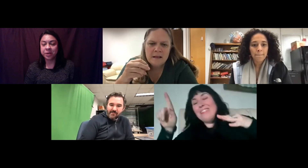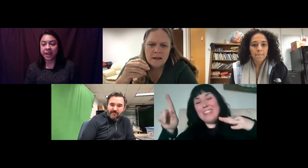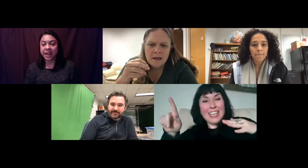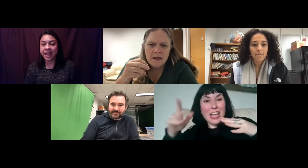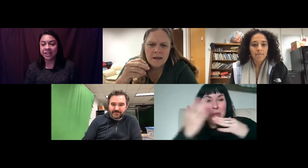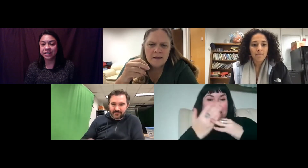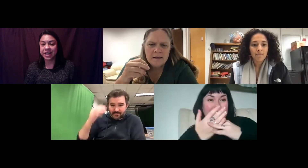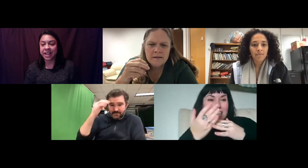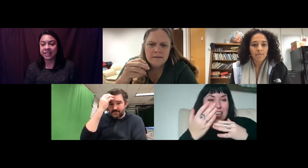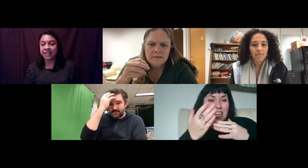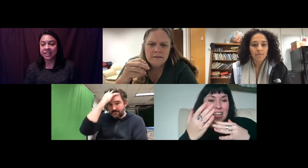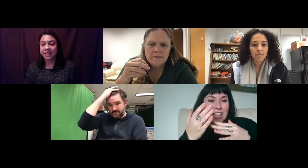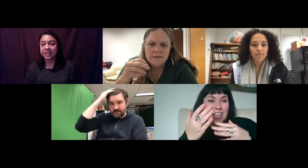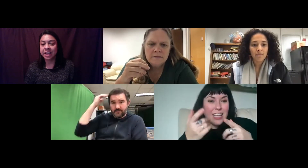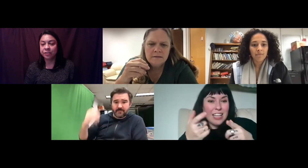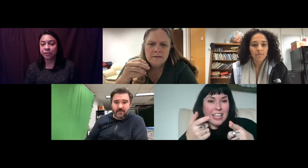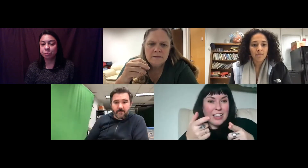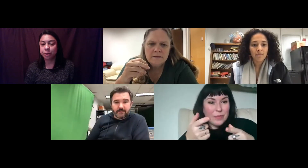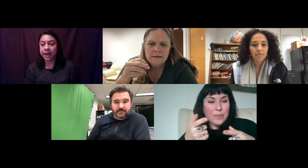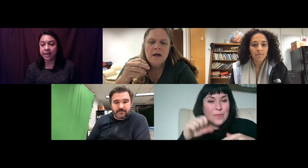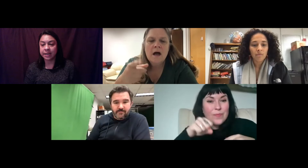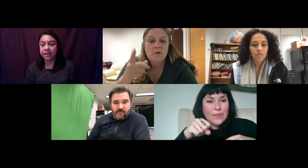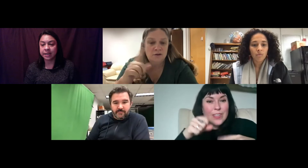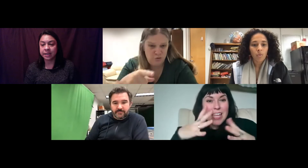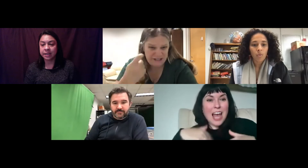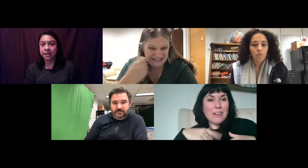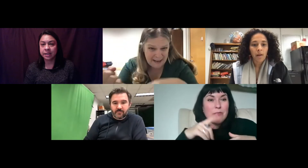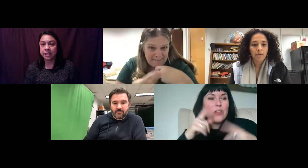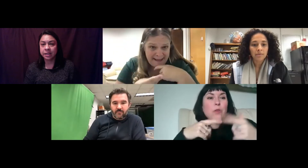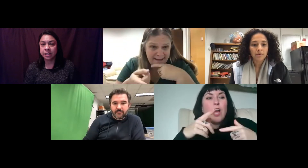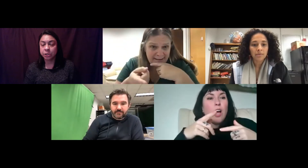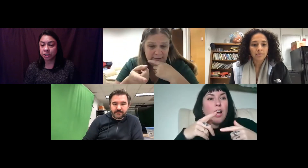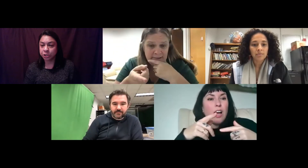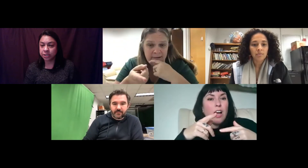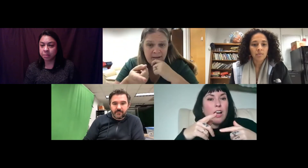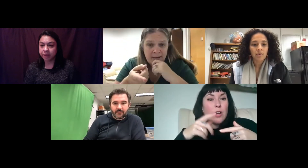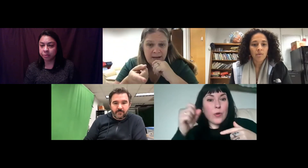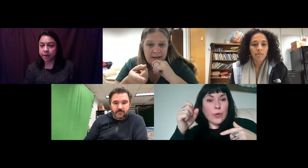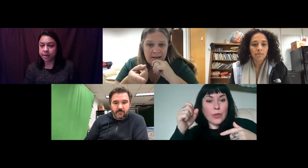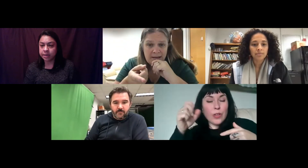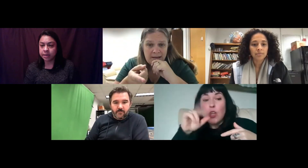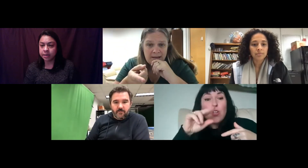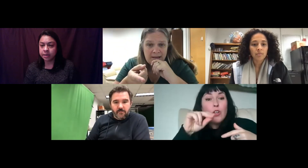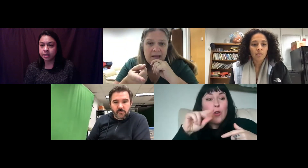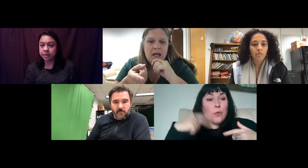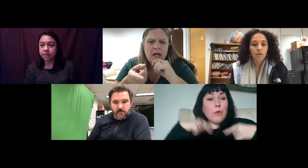I'm okay. I had left for break. So did you just come back from break?